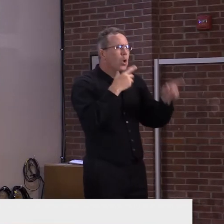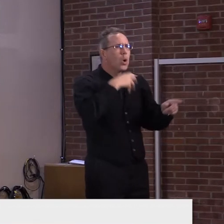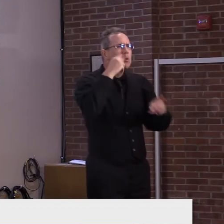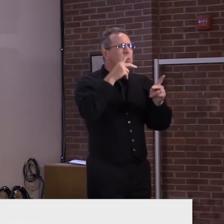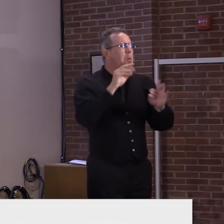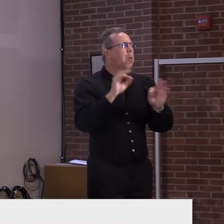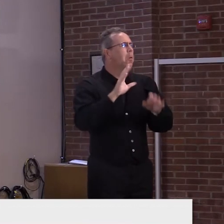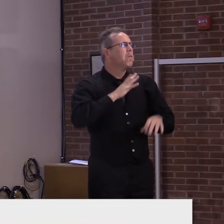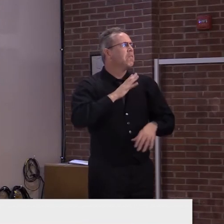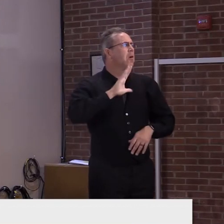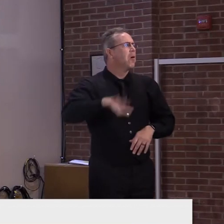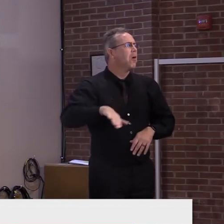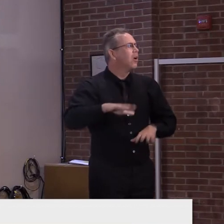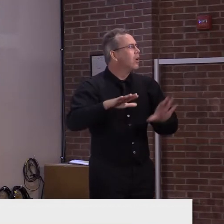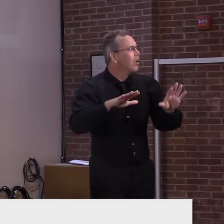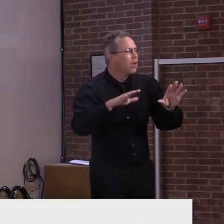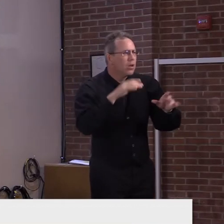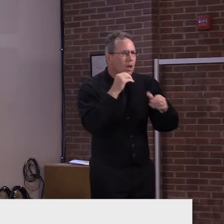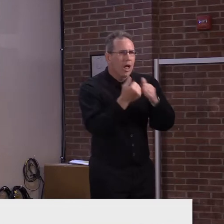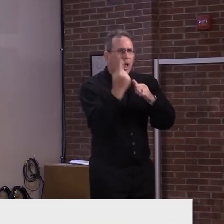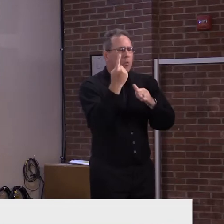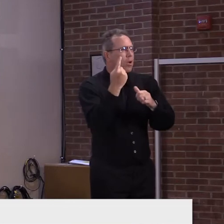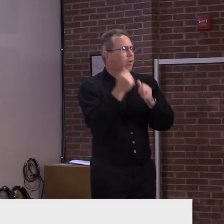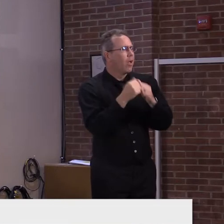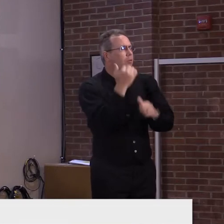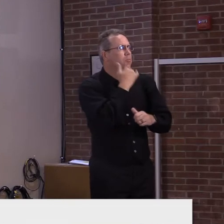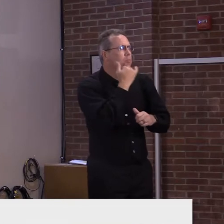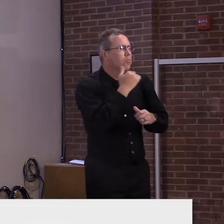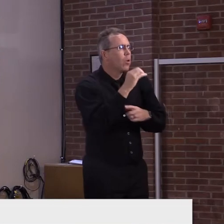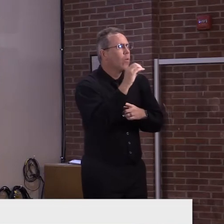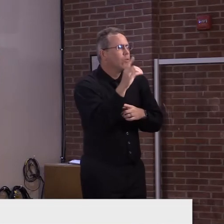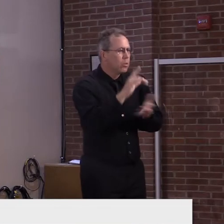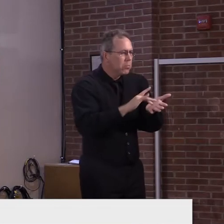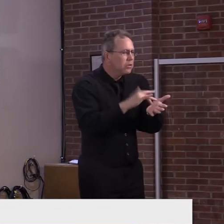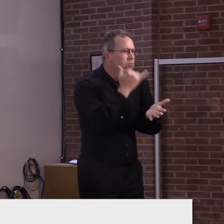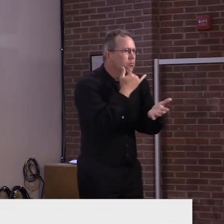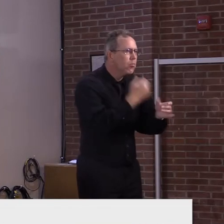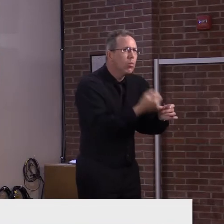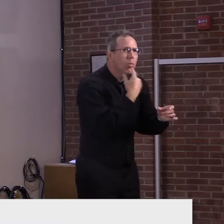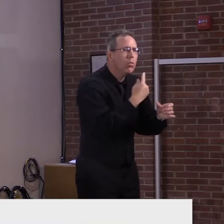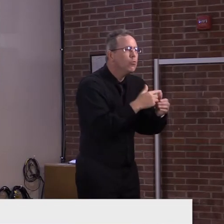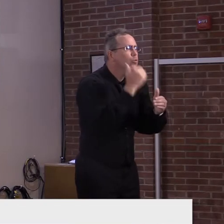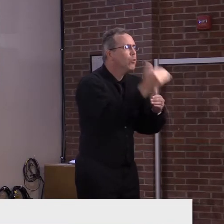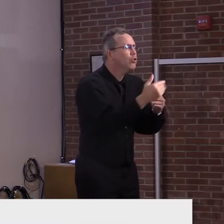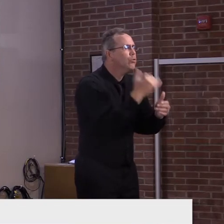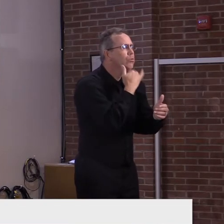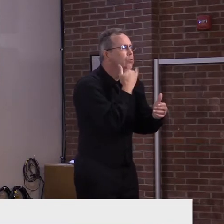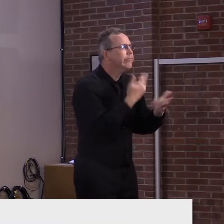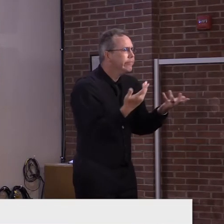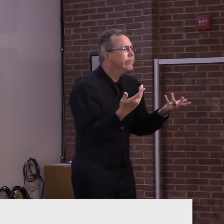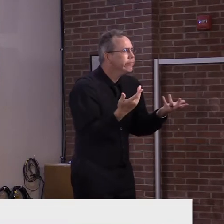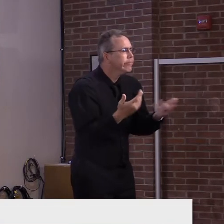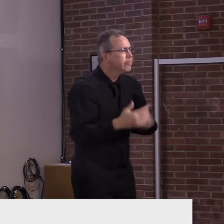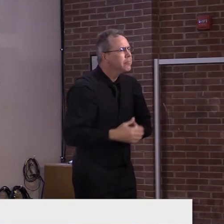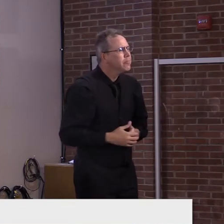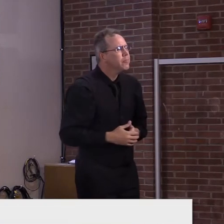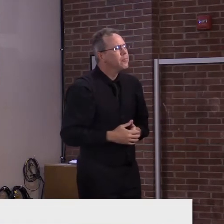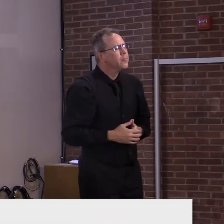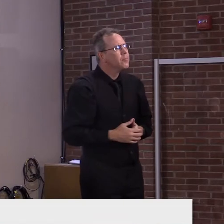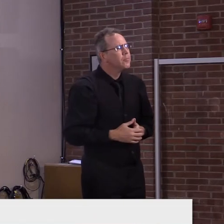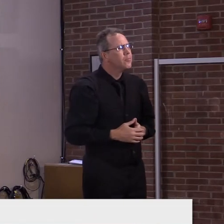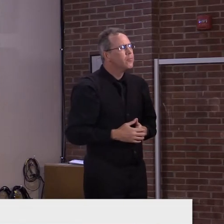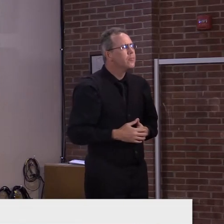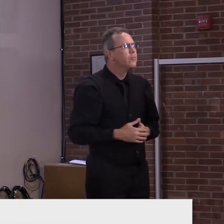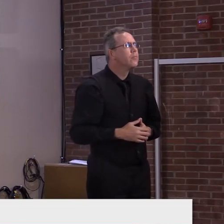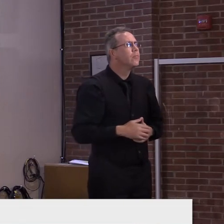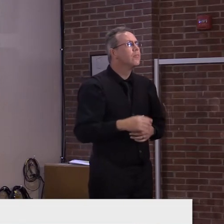overdose, including our seniors. As a result, the Department of Disabilities, Aging, and Independent Living has worked with the Support